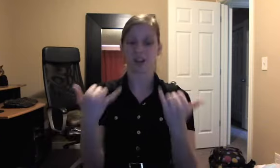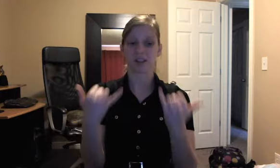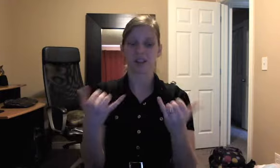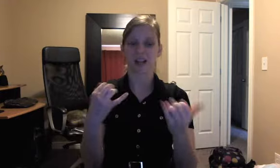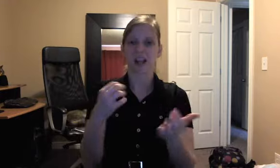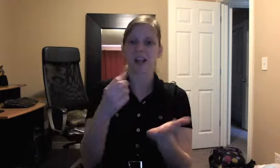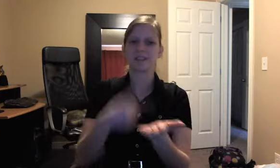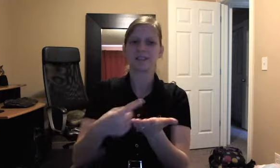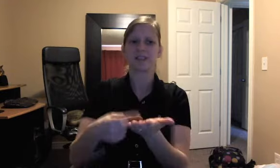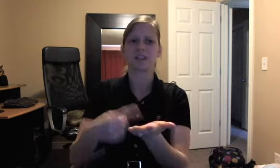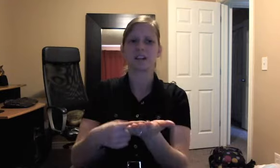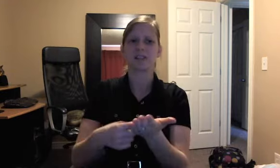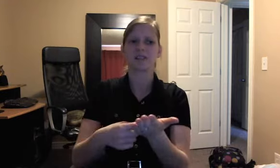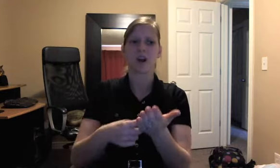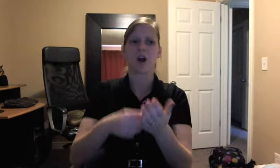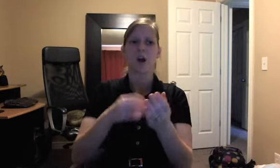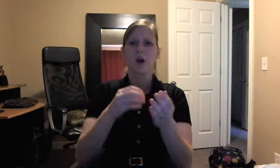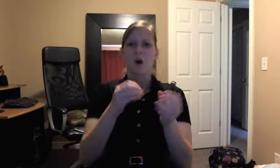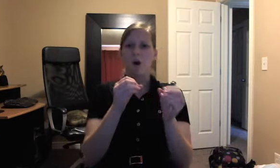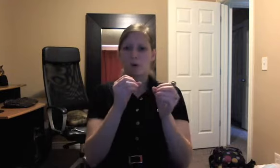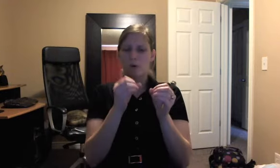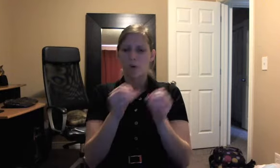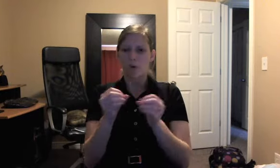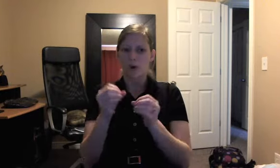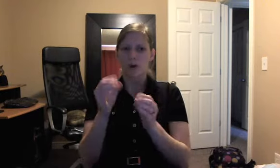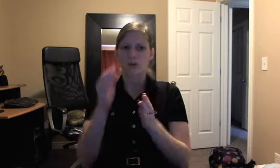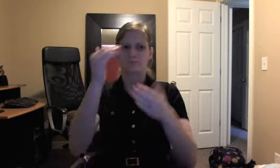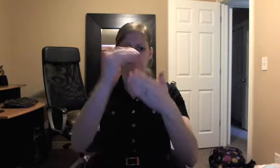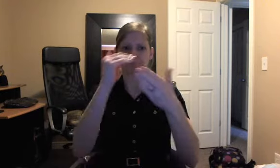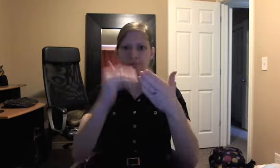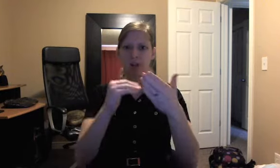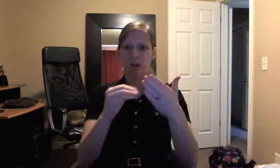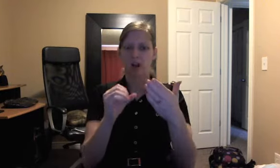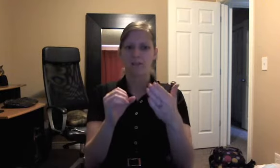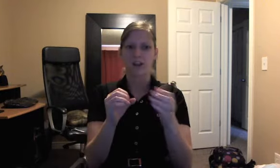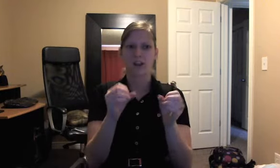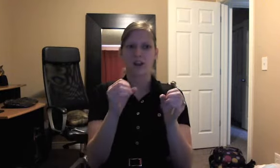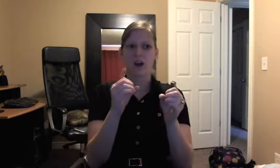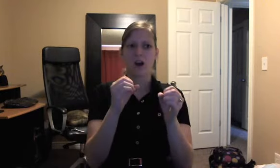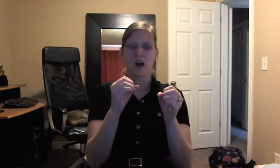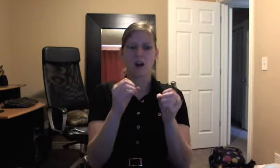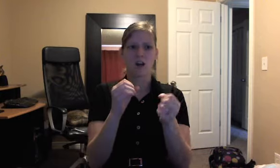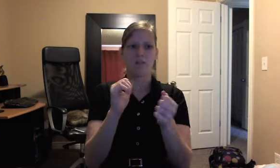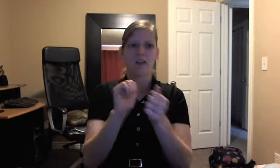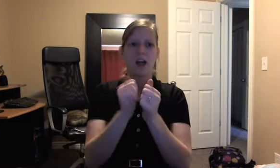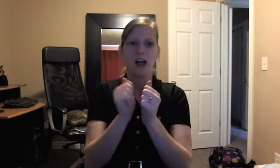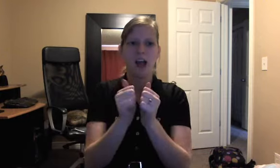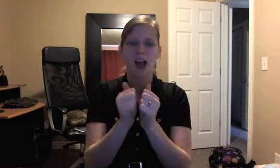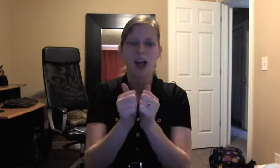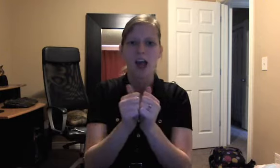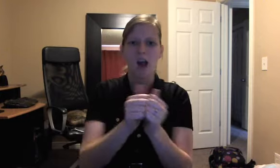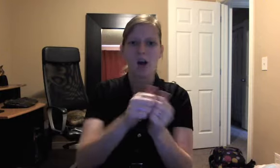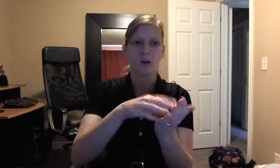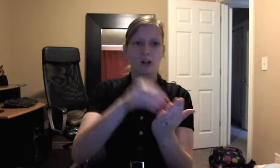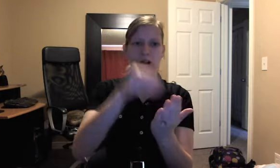operations. What are the order of operations? Well, let me tell you. The order of operations are going to help you do problems